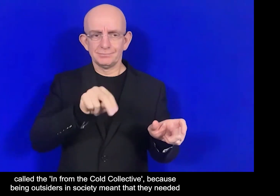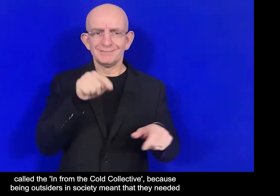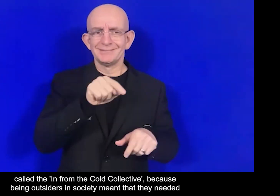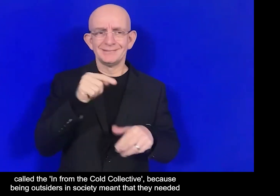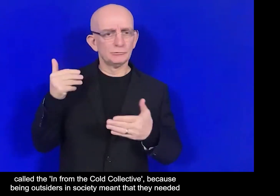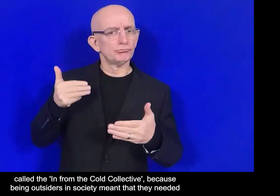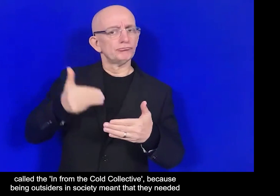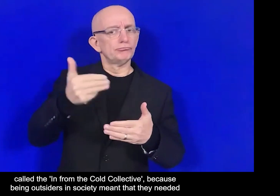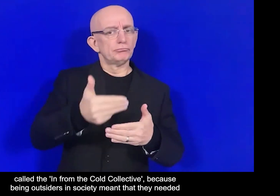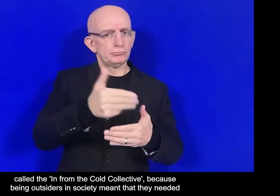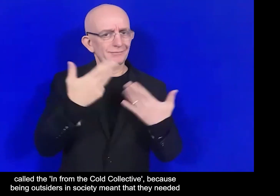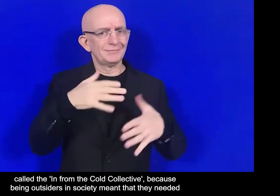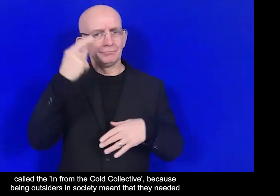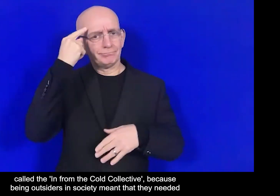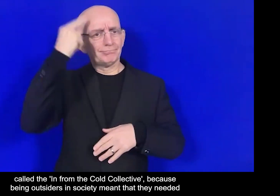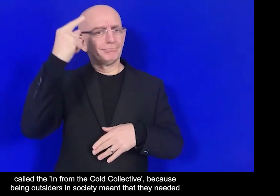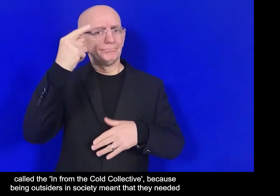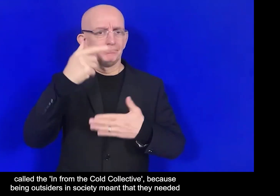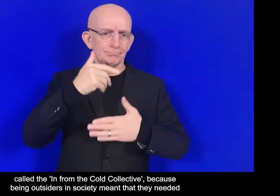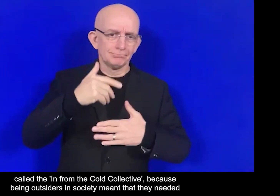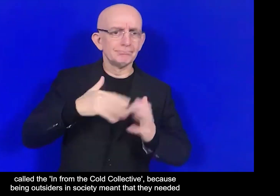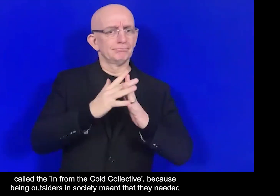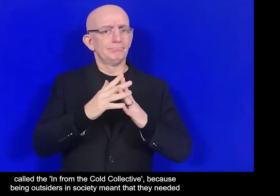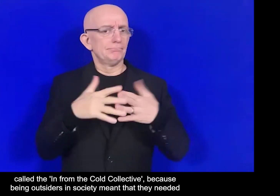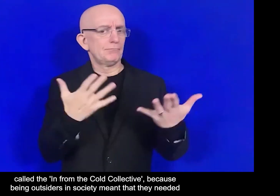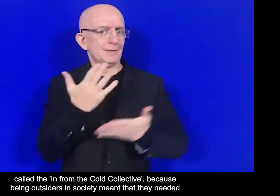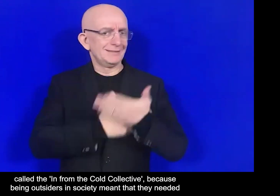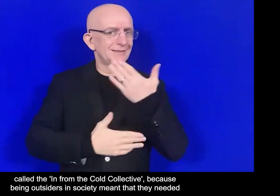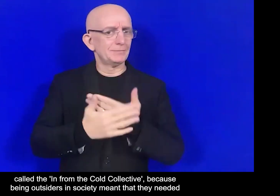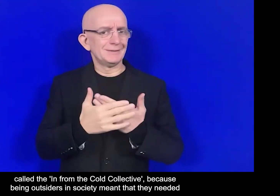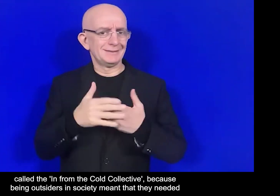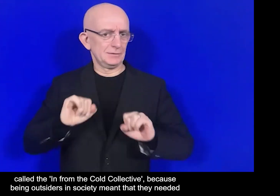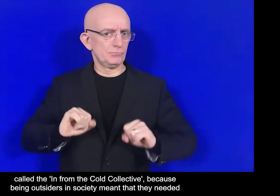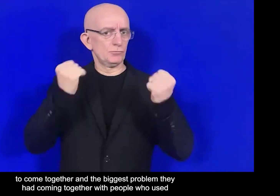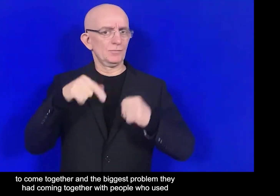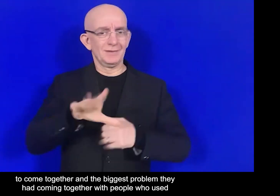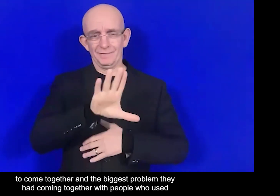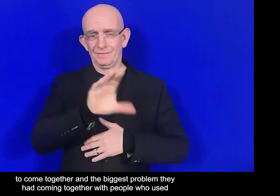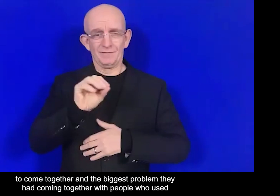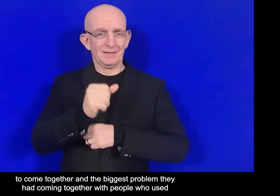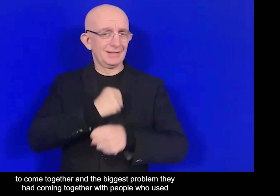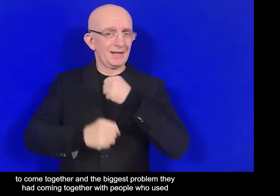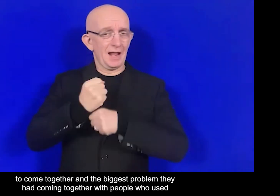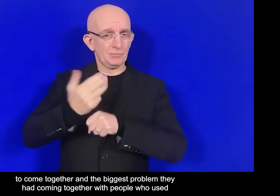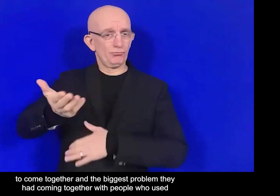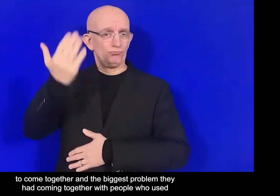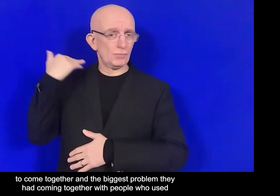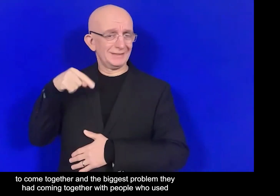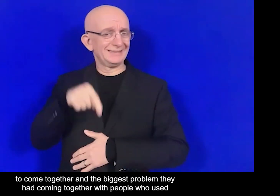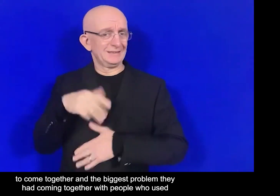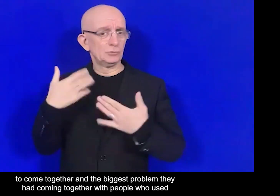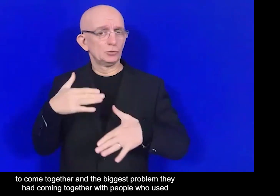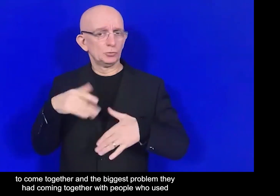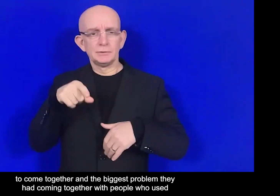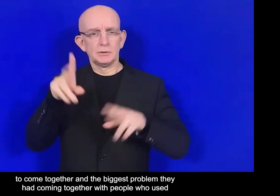The Cold Collective, because being outsiders in society meant that they needed to come together. And the biggest problem